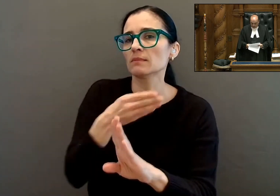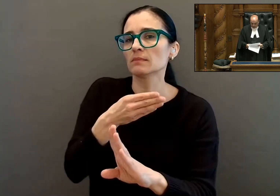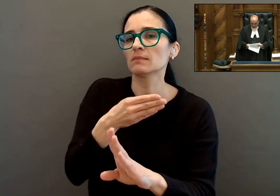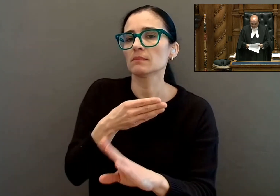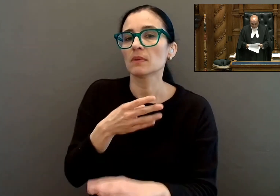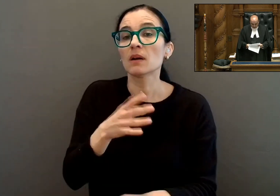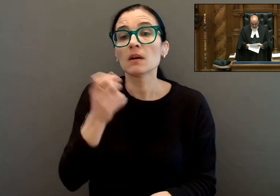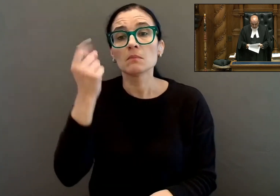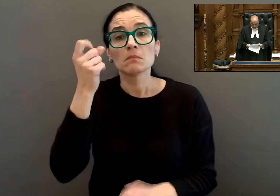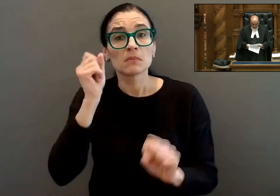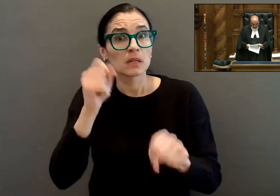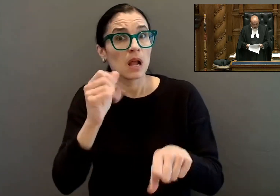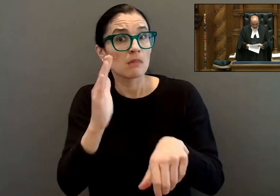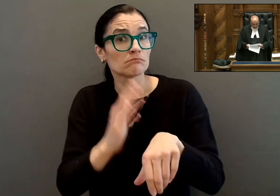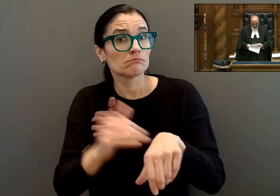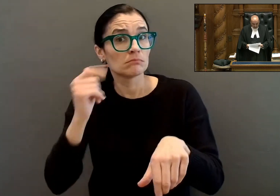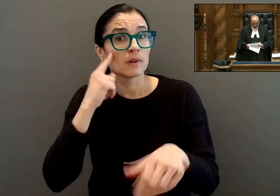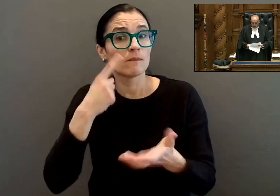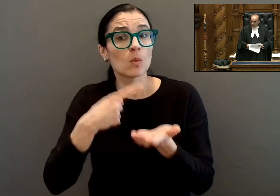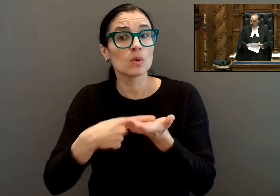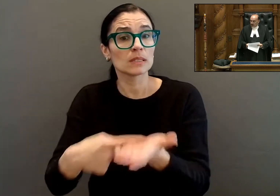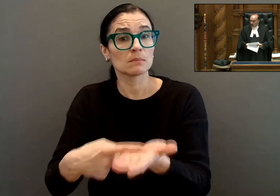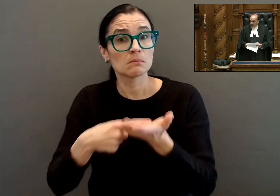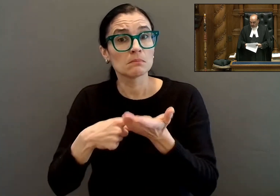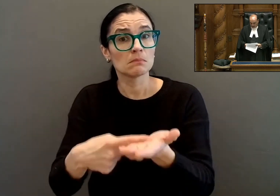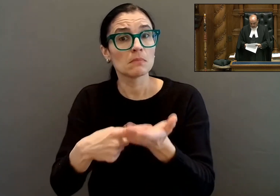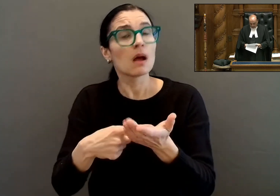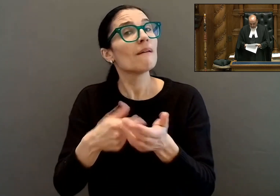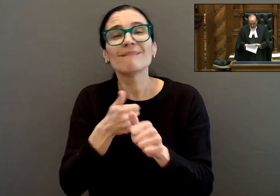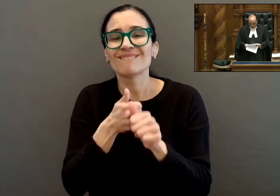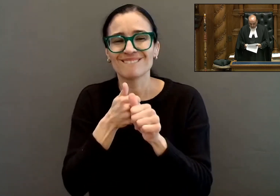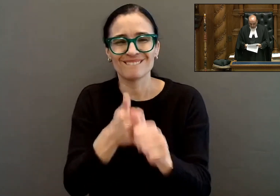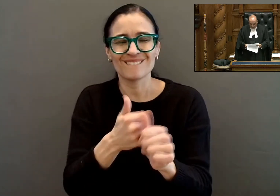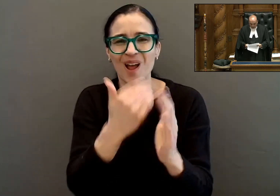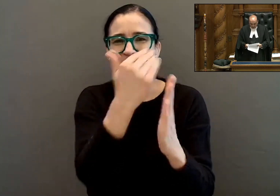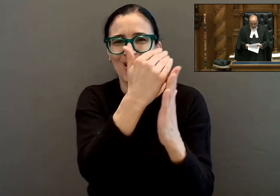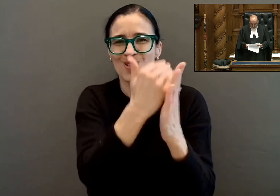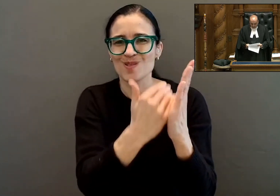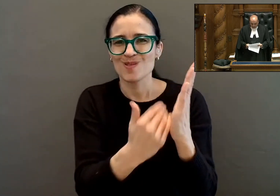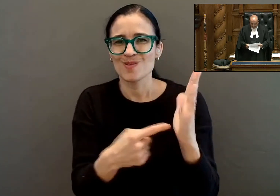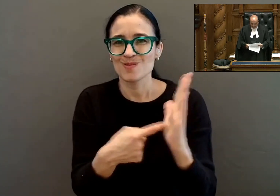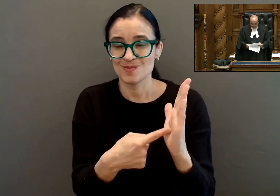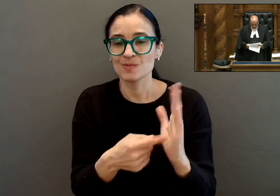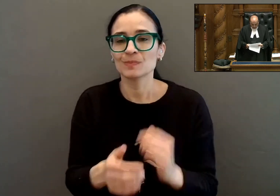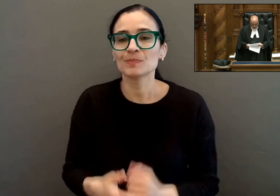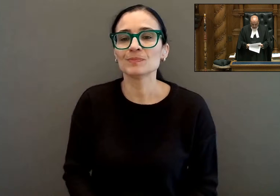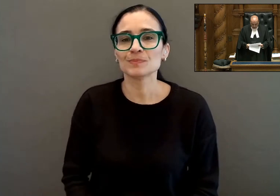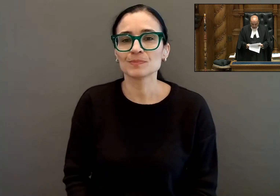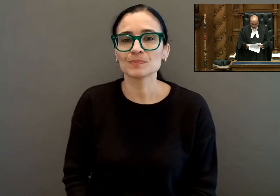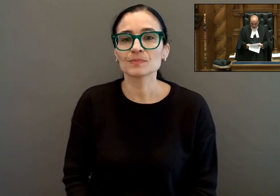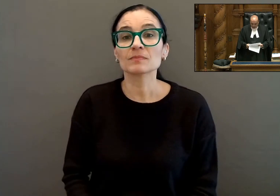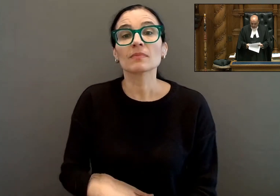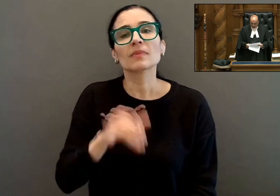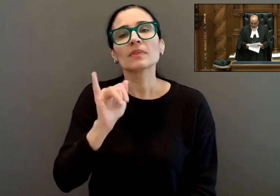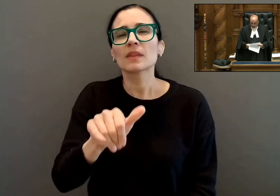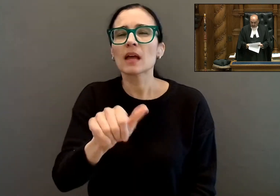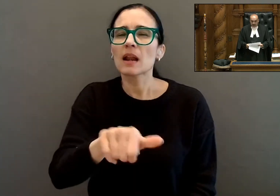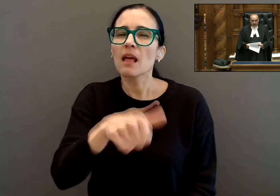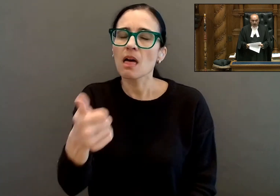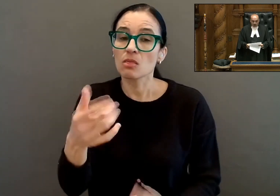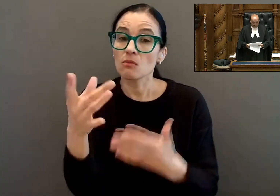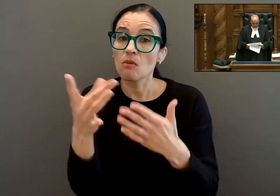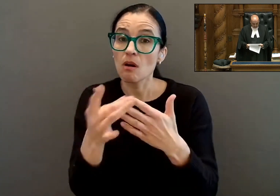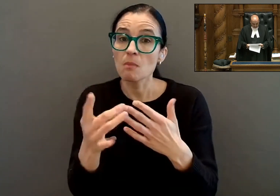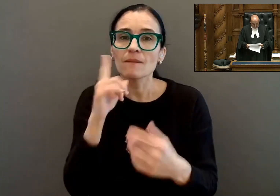order paper, providing another option for private members to bring their